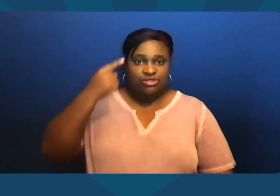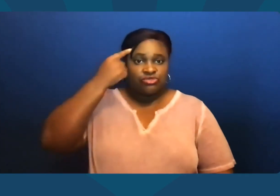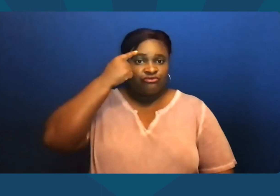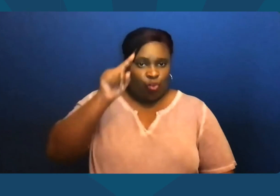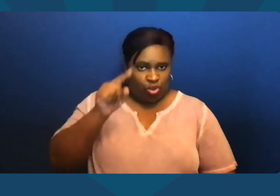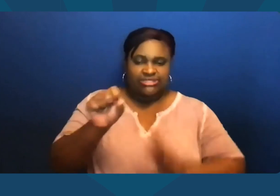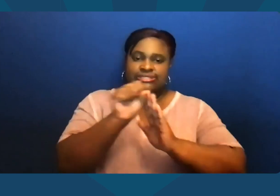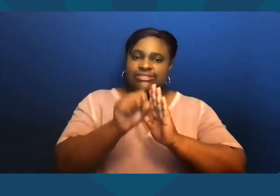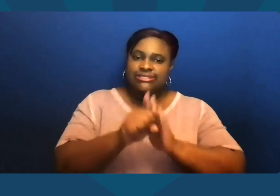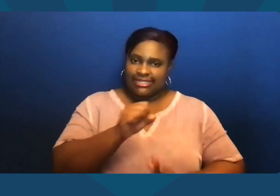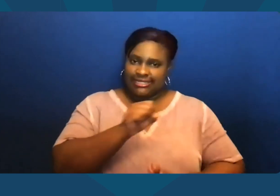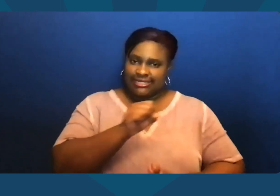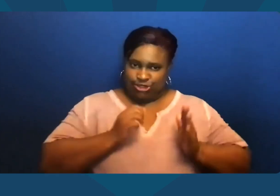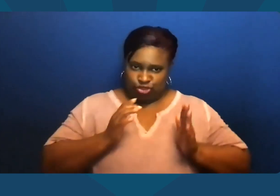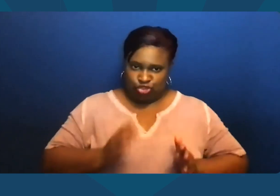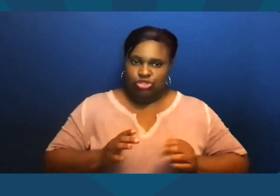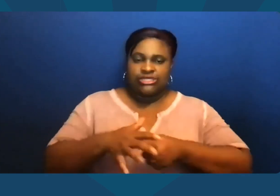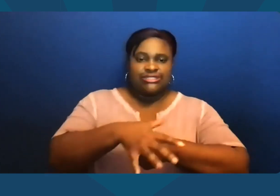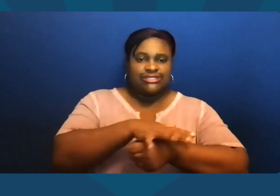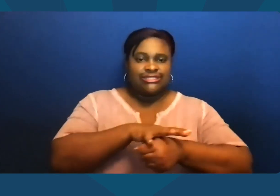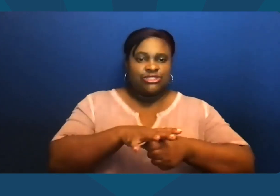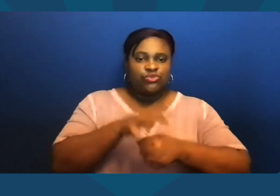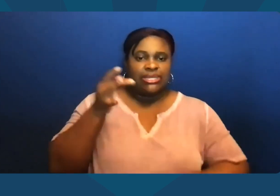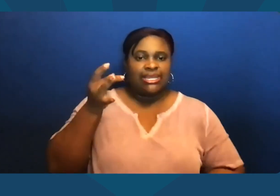Candidates for State Senator, District 18.